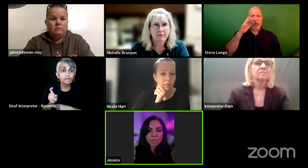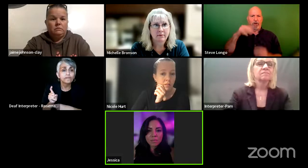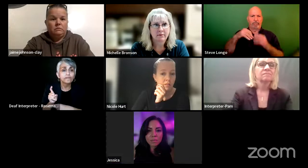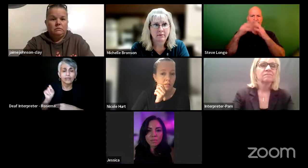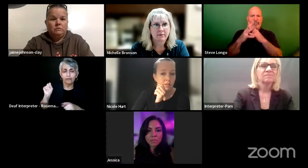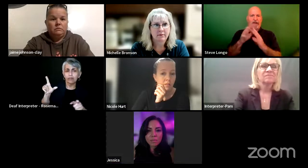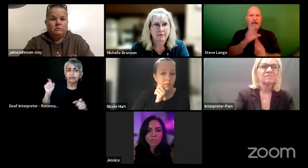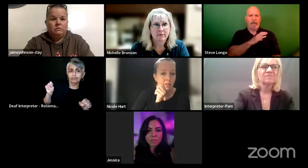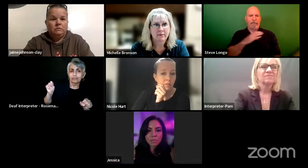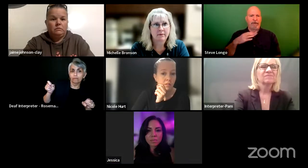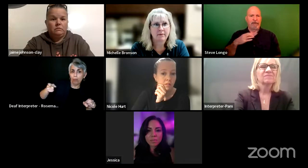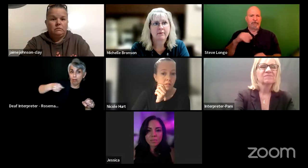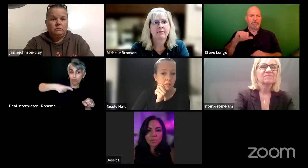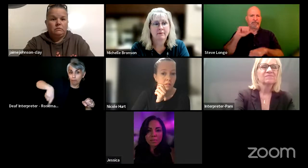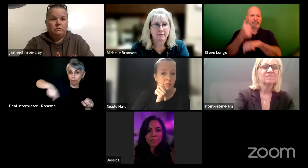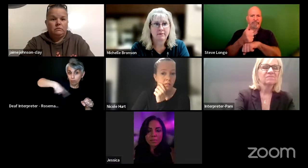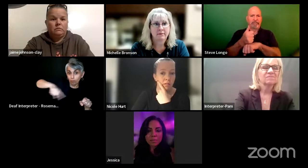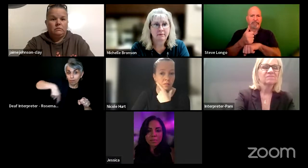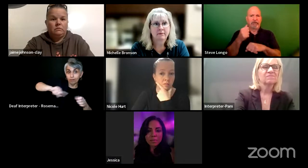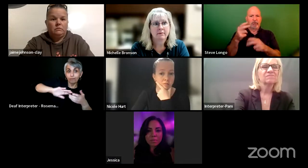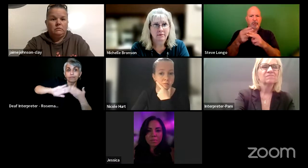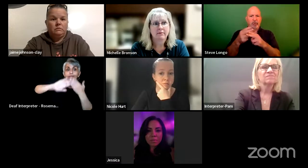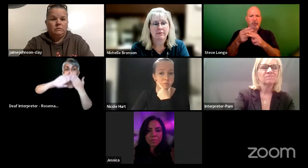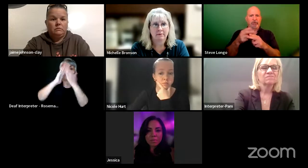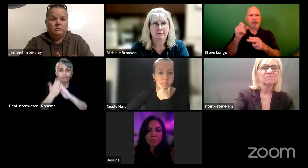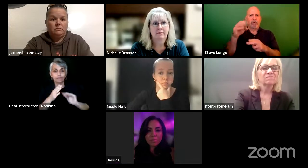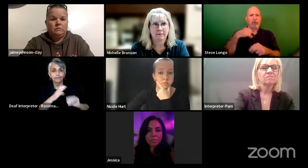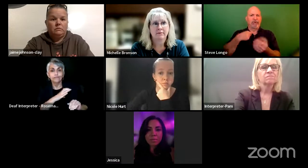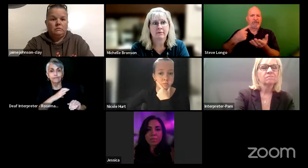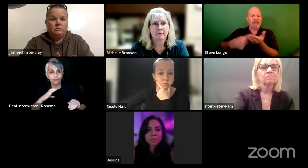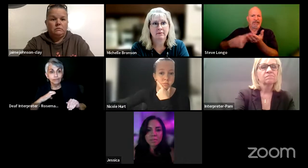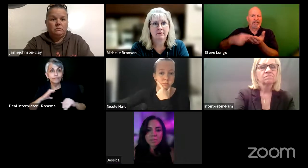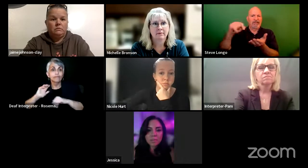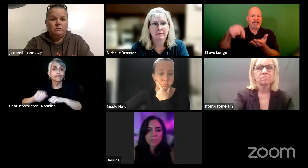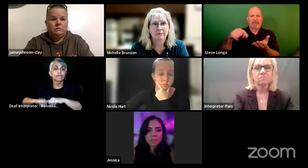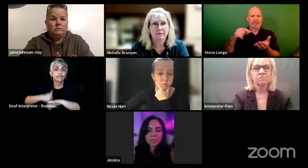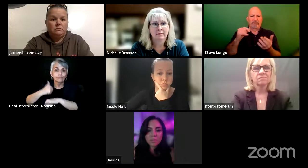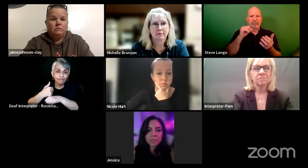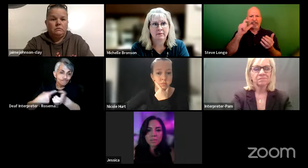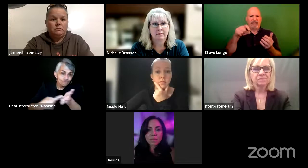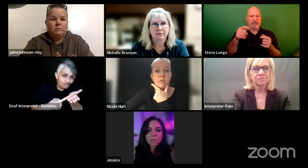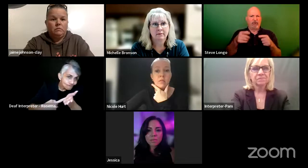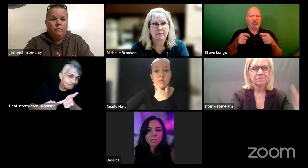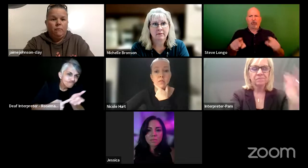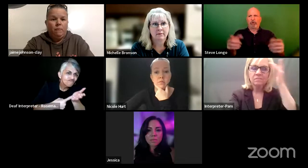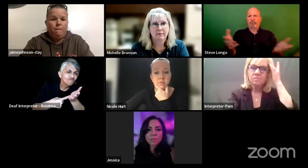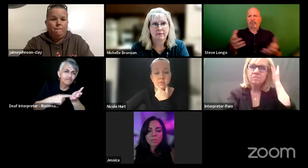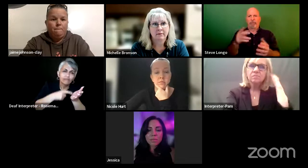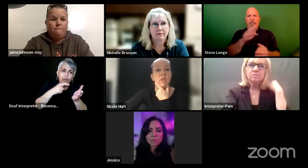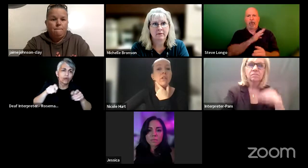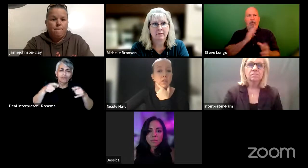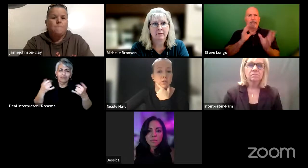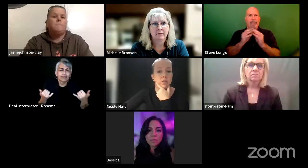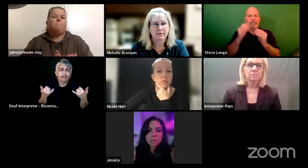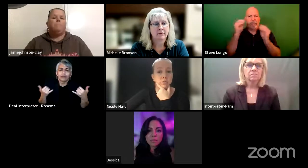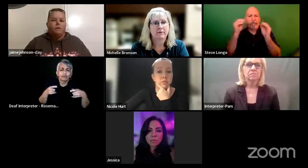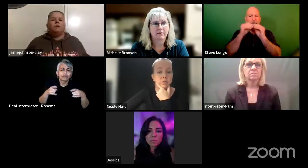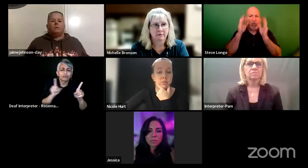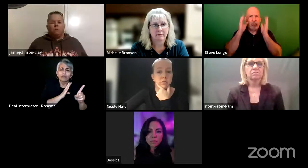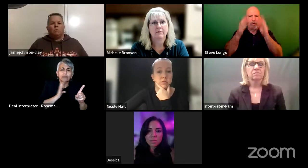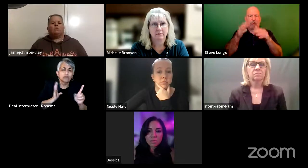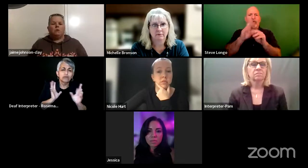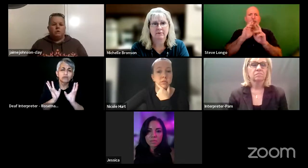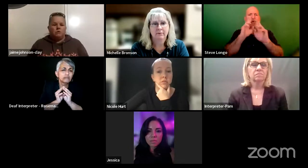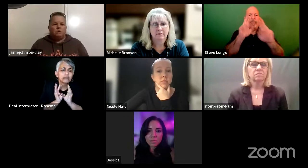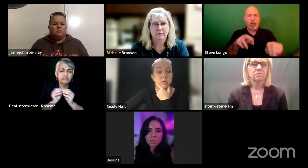This is Steve Longo. We do. We will establish a committee very soon so that we can talk about that in detail.